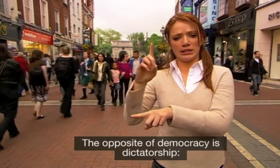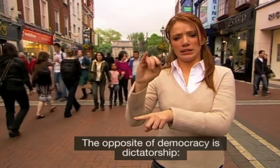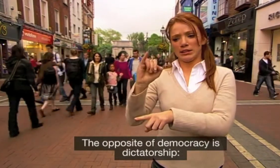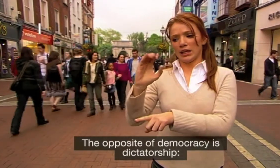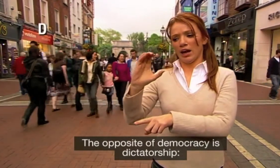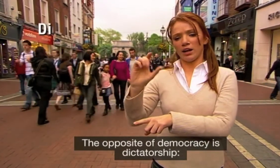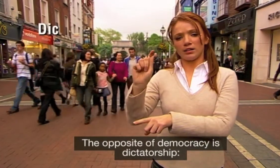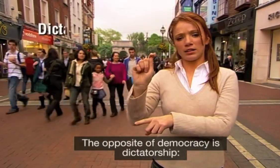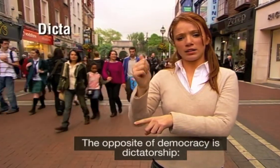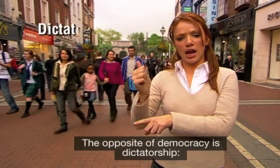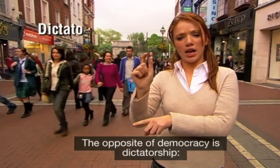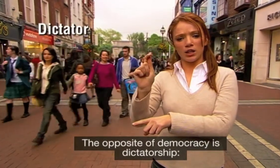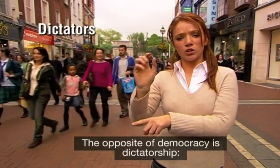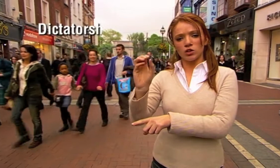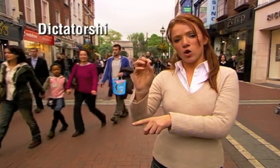is dictatorship,